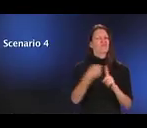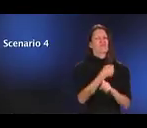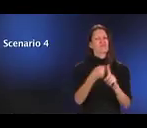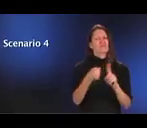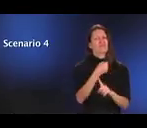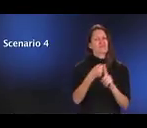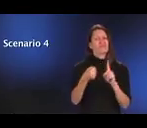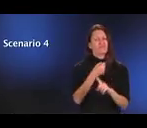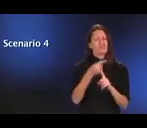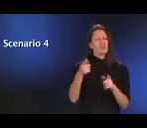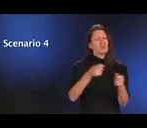is very controlling.